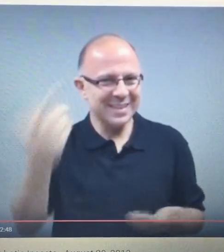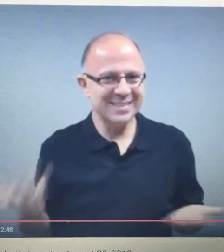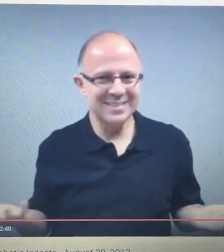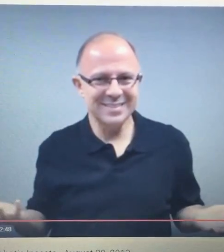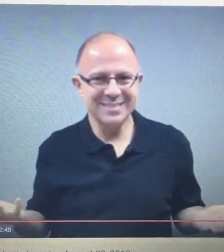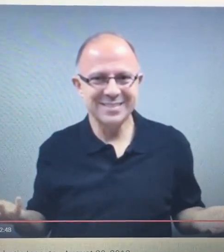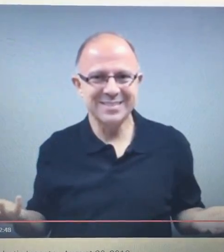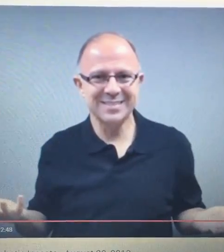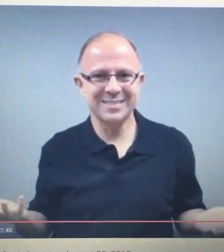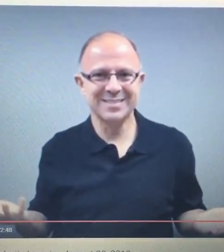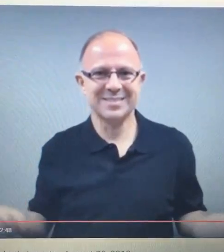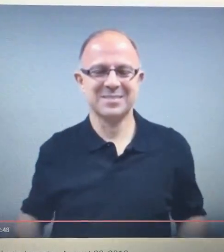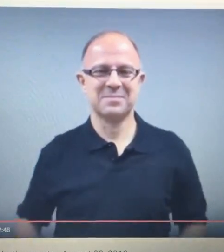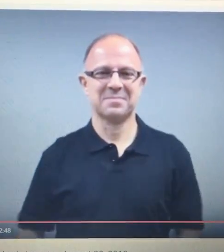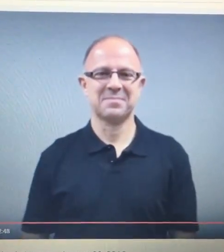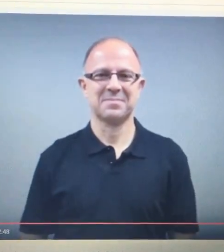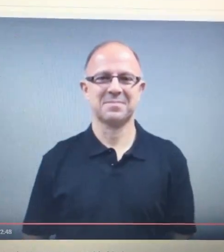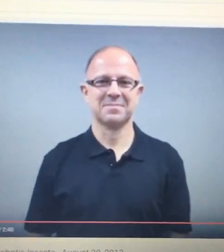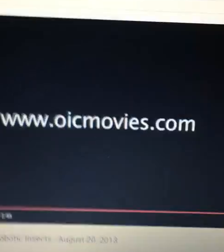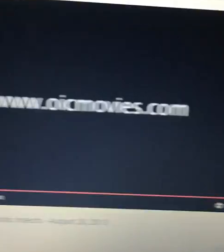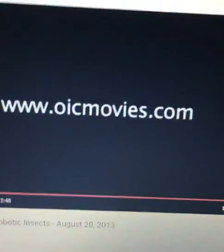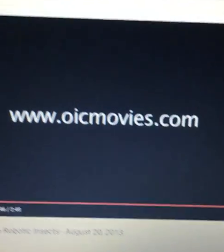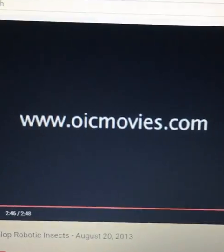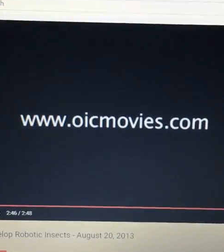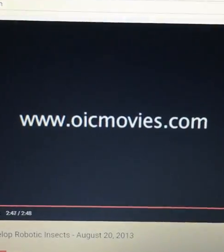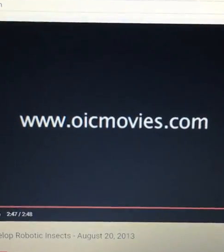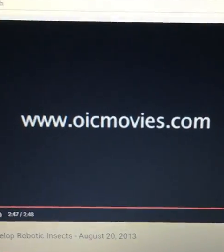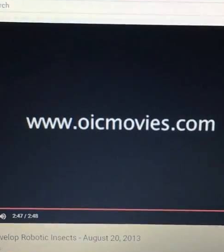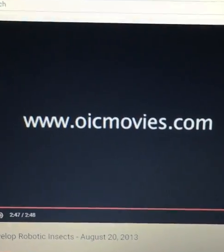Maybe they'll be able to be used in